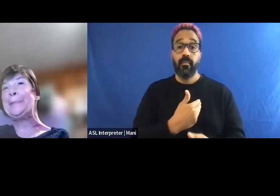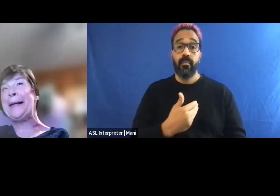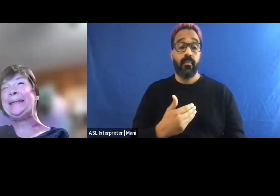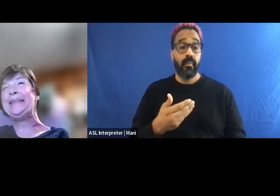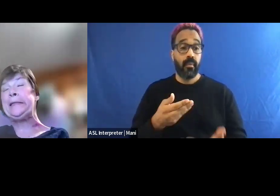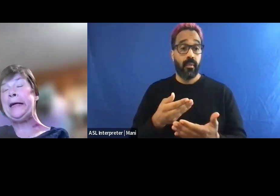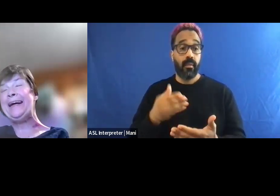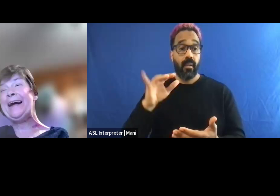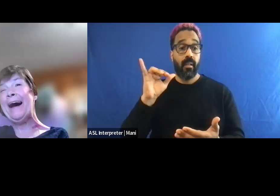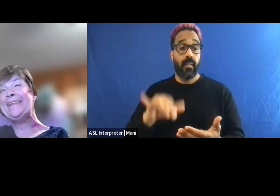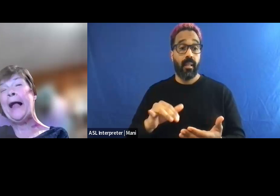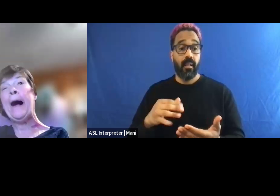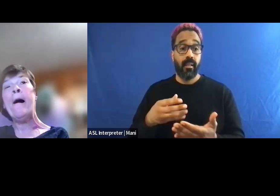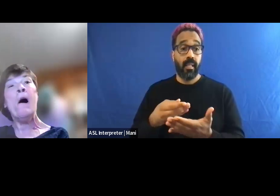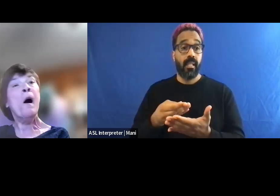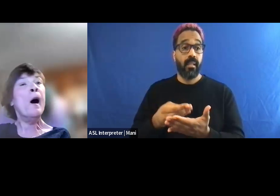challenging parts